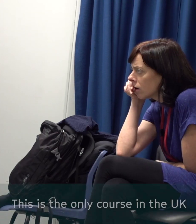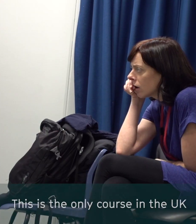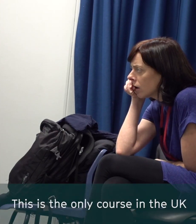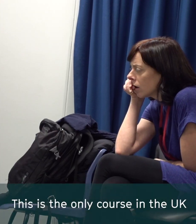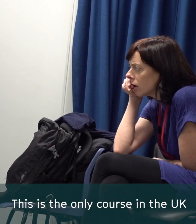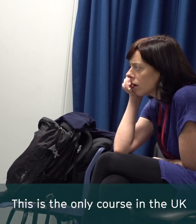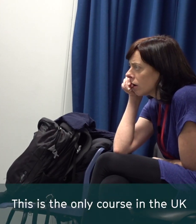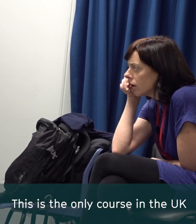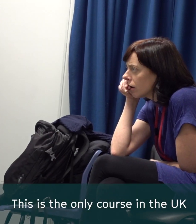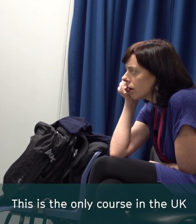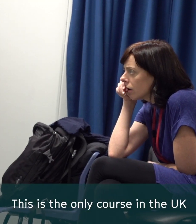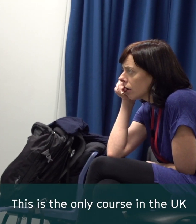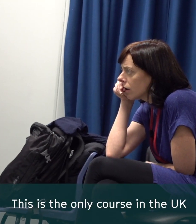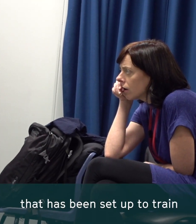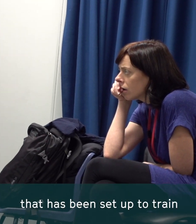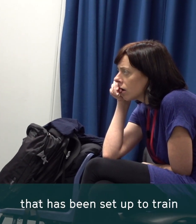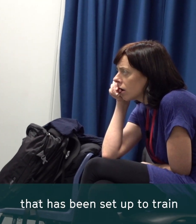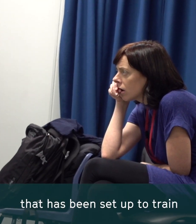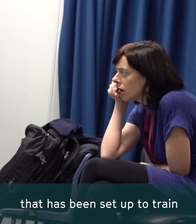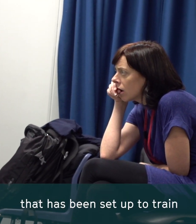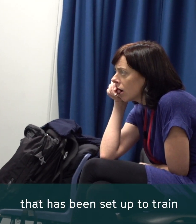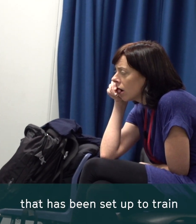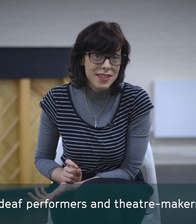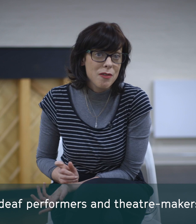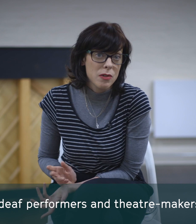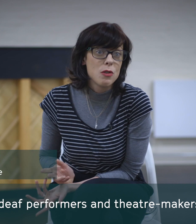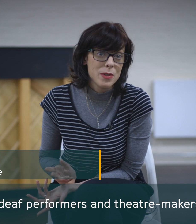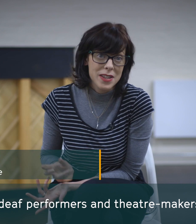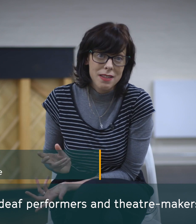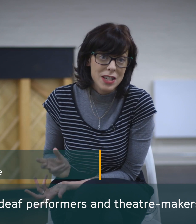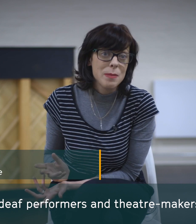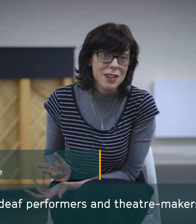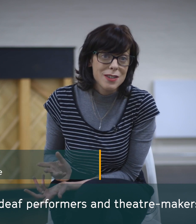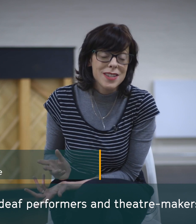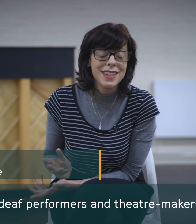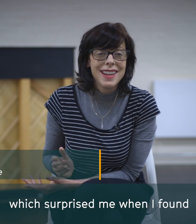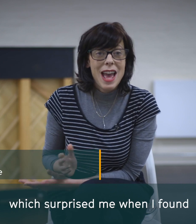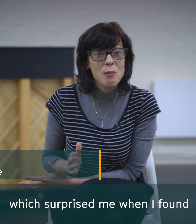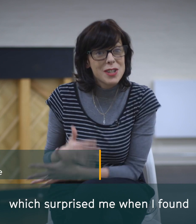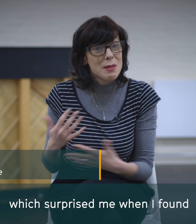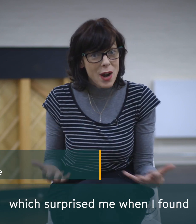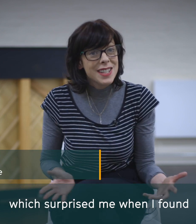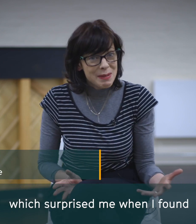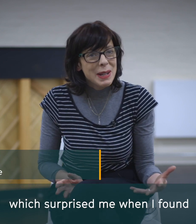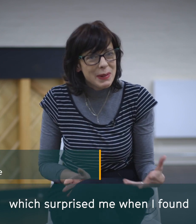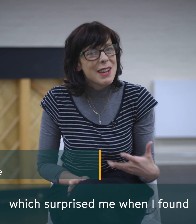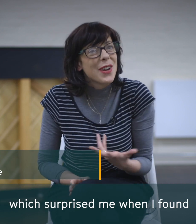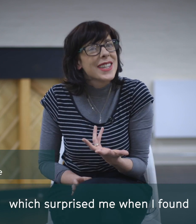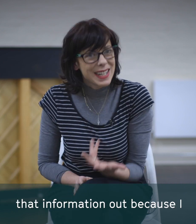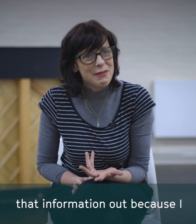this is the only course in the UK that's been set up to train deaf performers and theatre makers, which surprised me when I found that